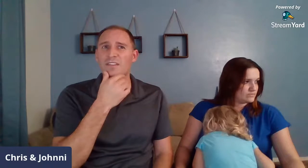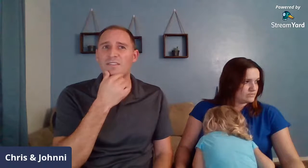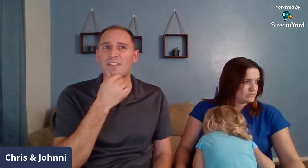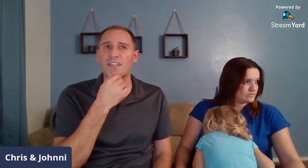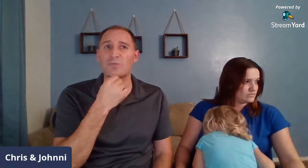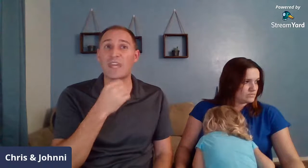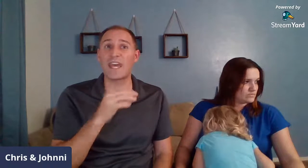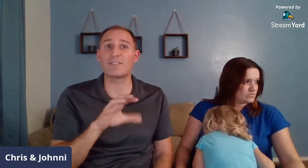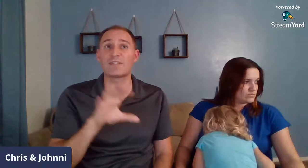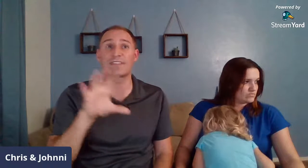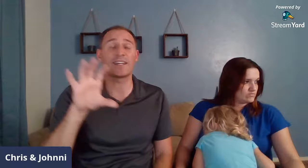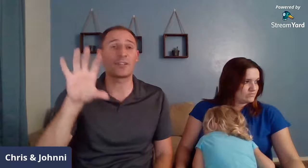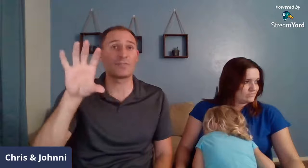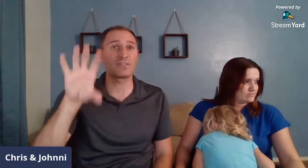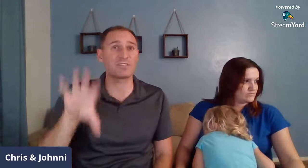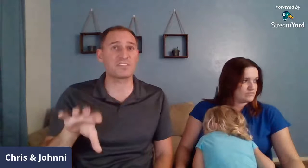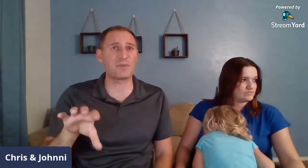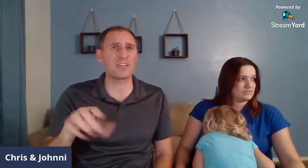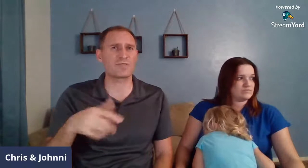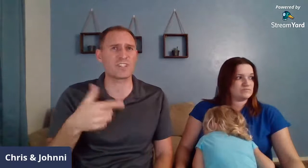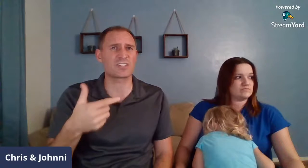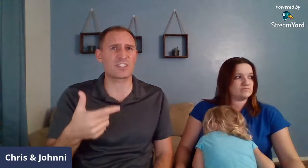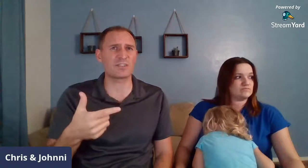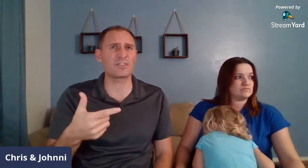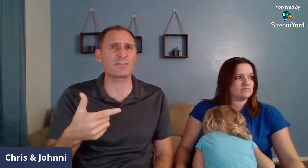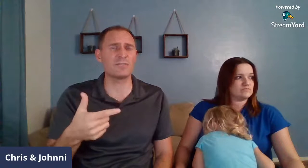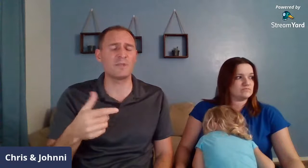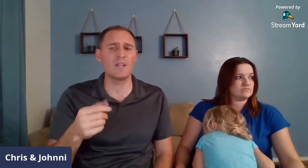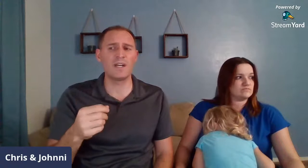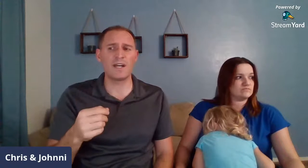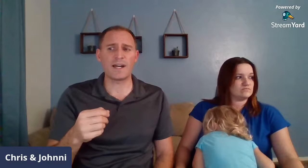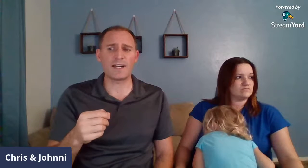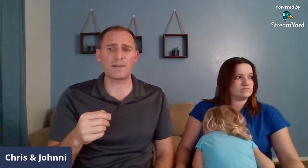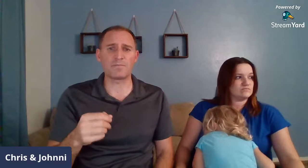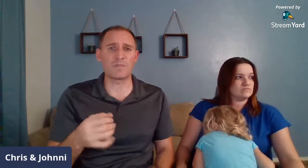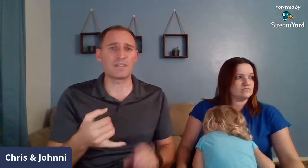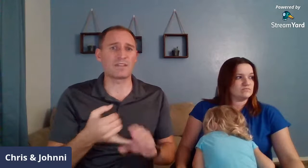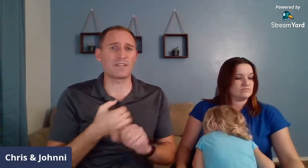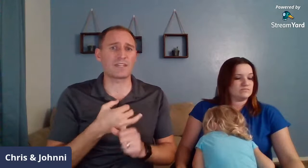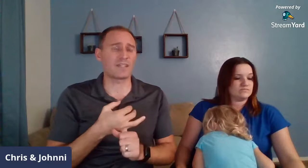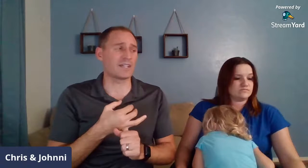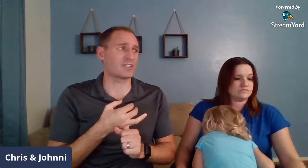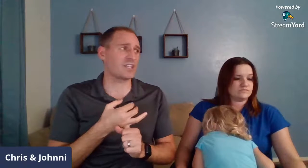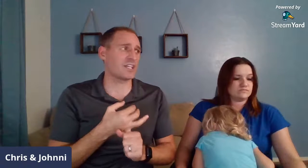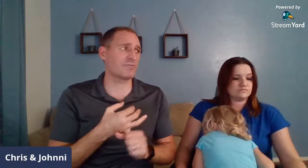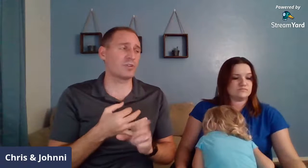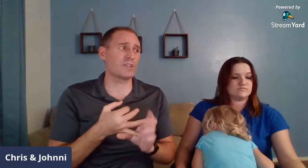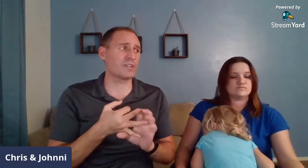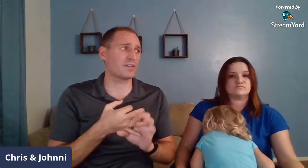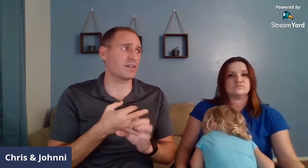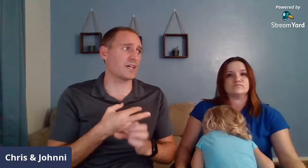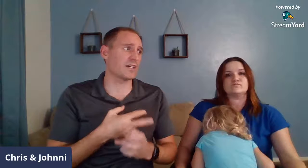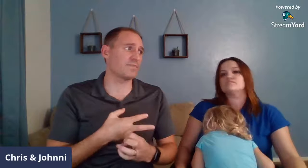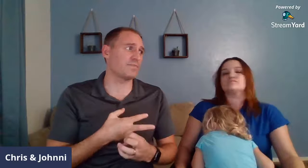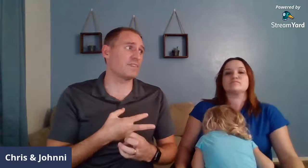channels, and we have an entire resources page, which I shared on the group. But like Shannon Rogan,